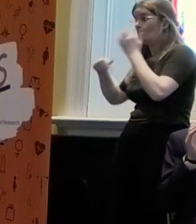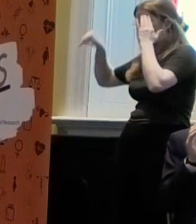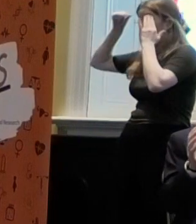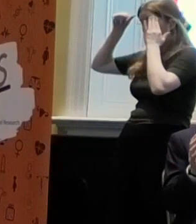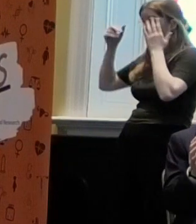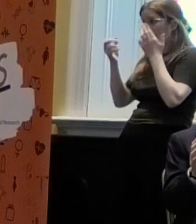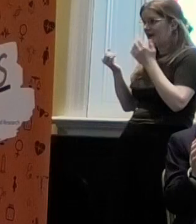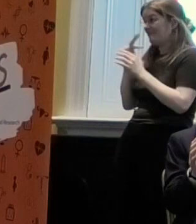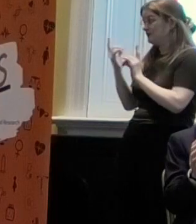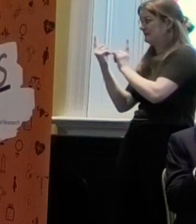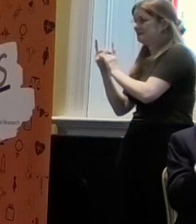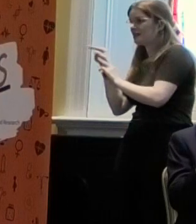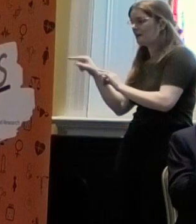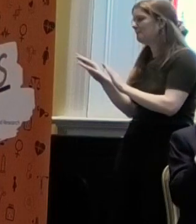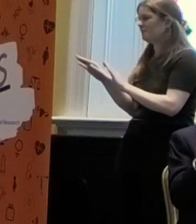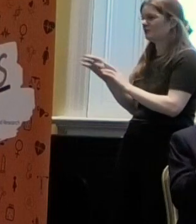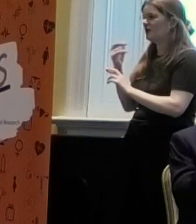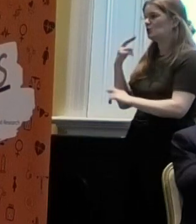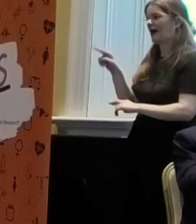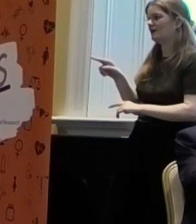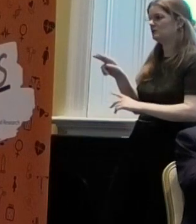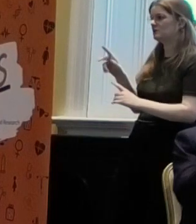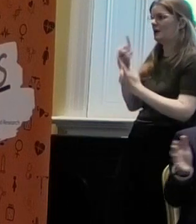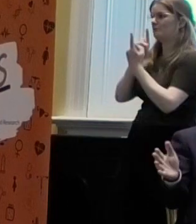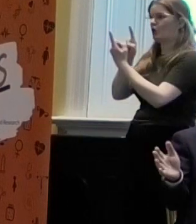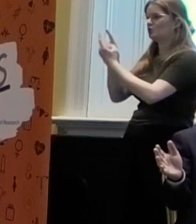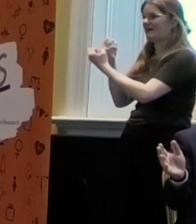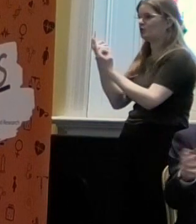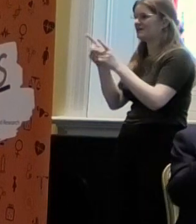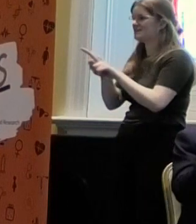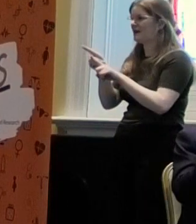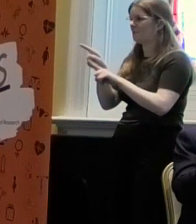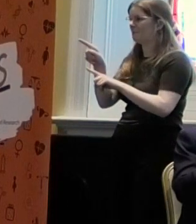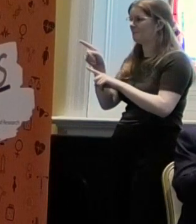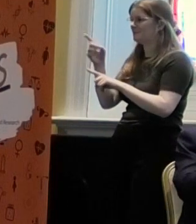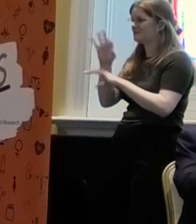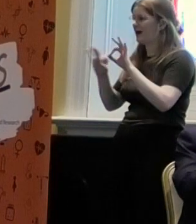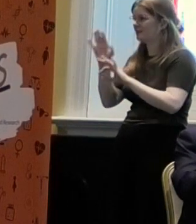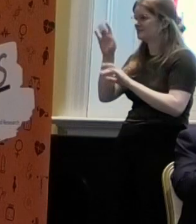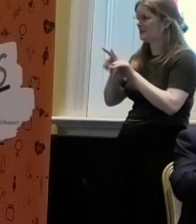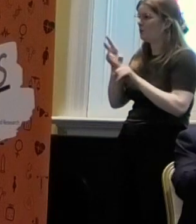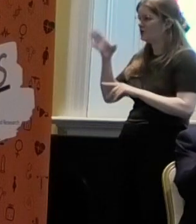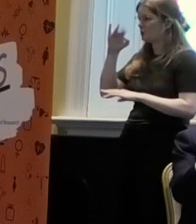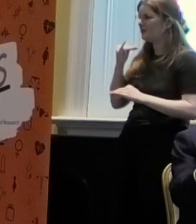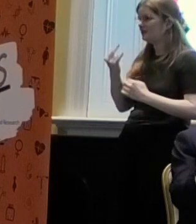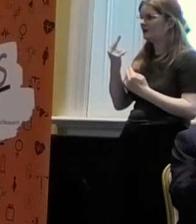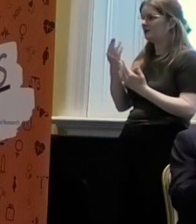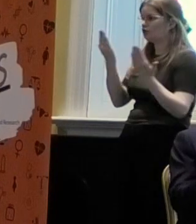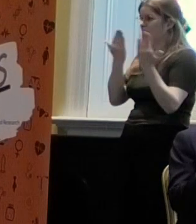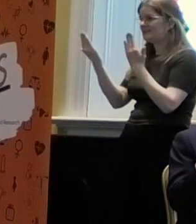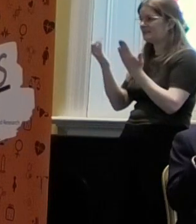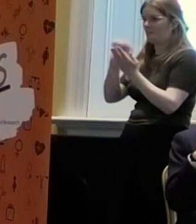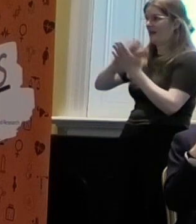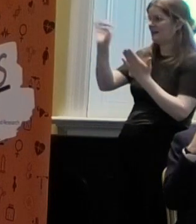that approaching them, you can't approach all communities in the same way. The reading material